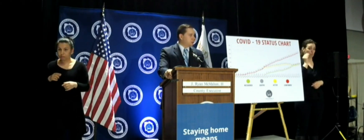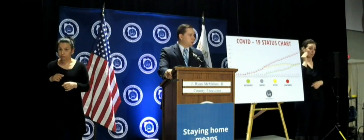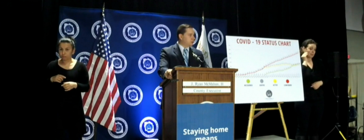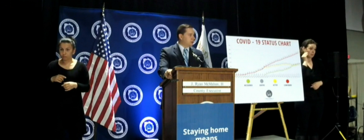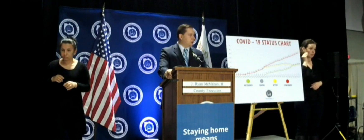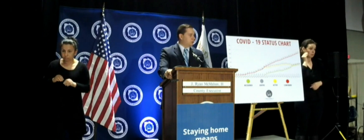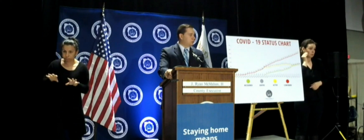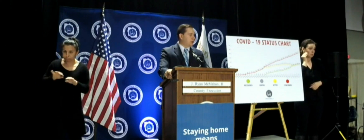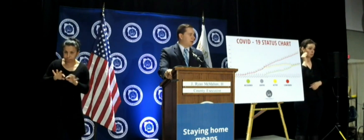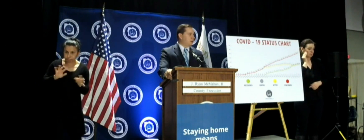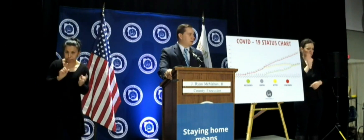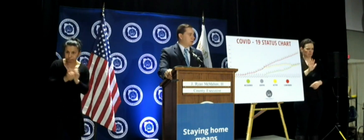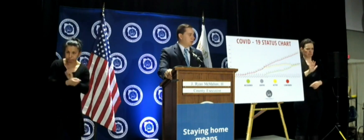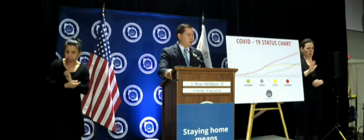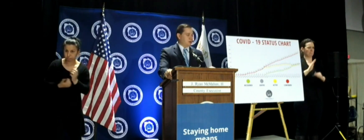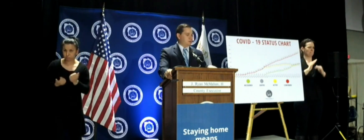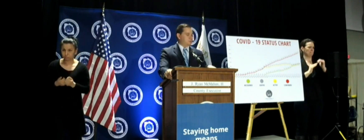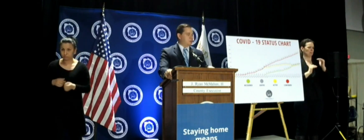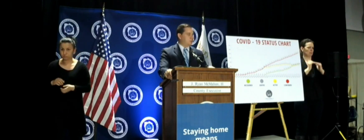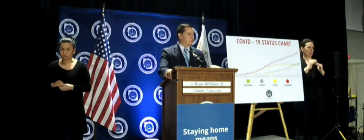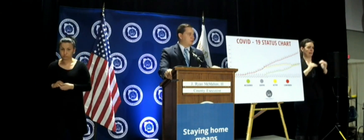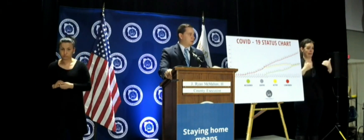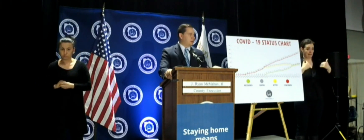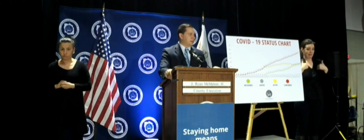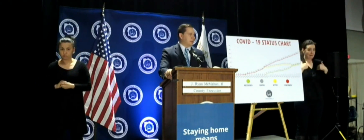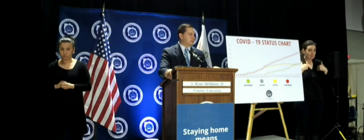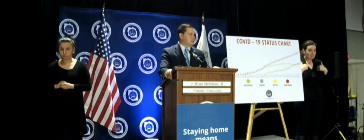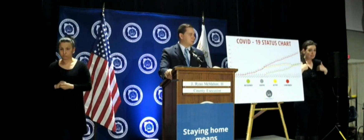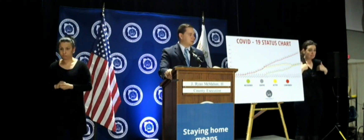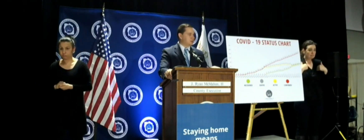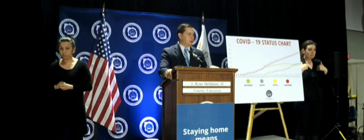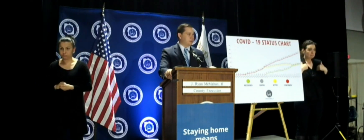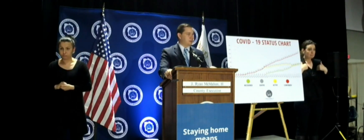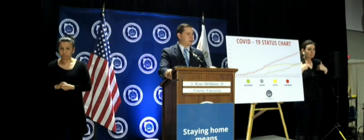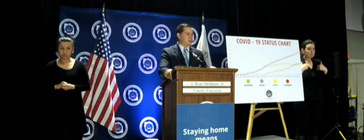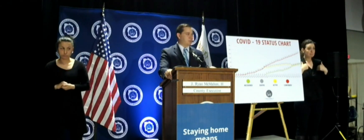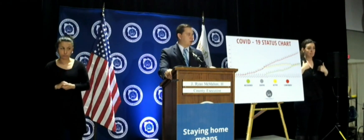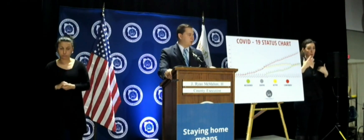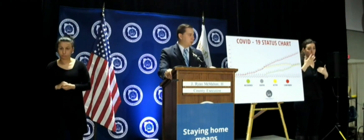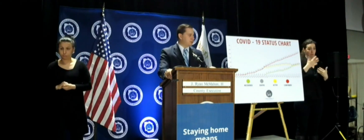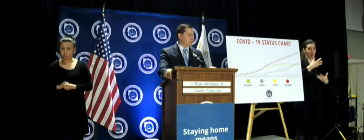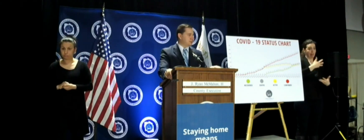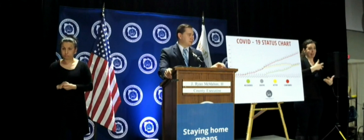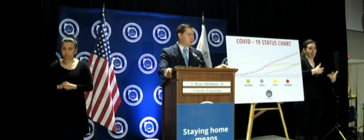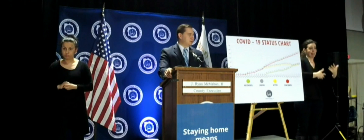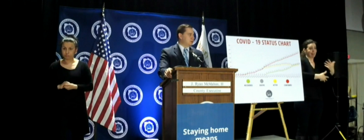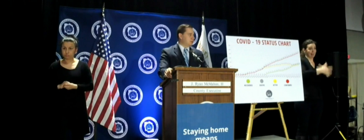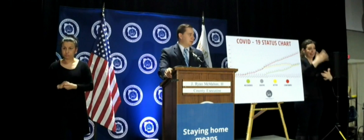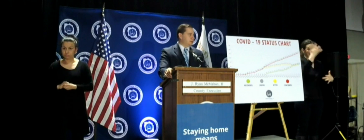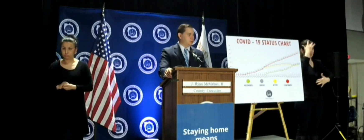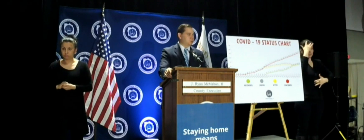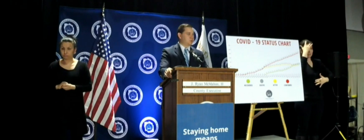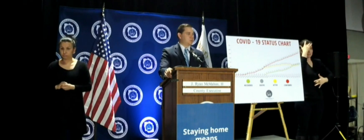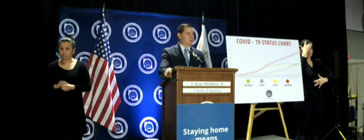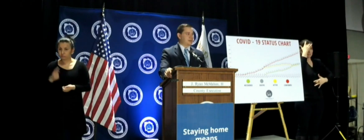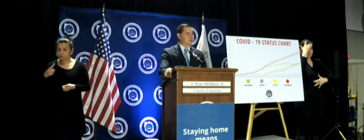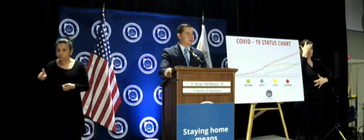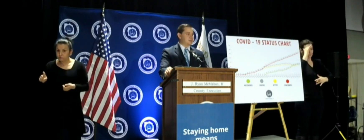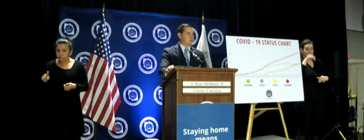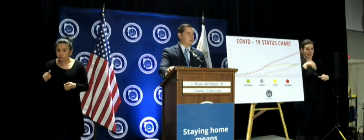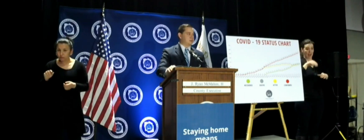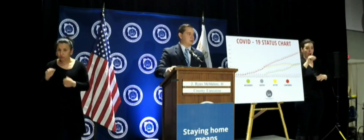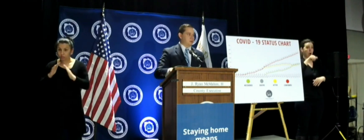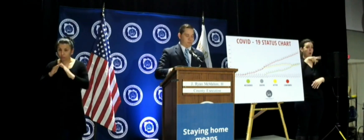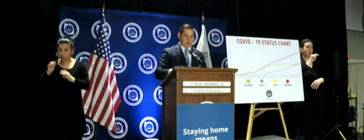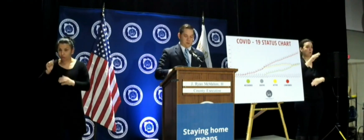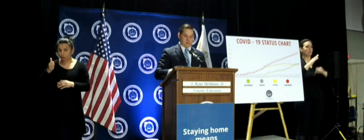building that also had affiliated cases within that apartment residence. And that's what drove some of the